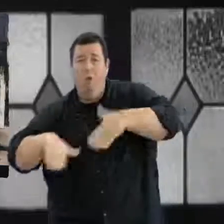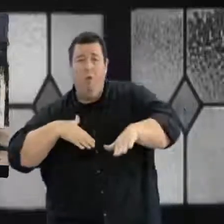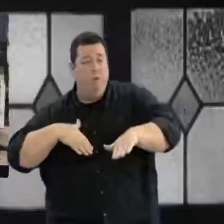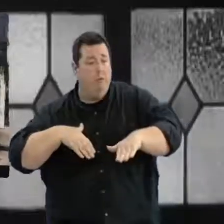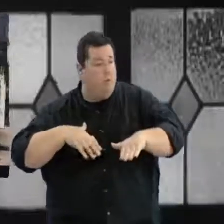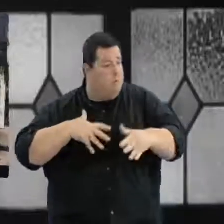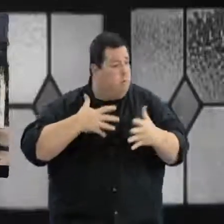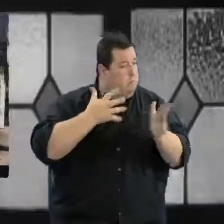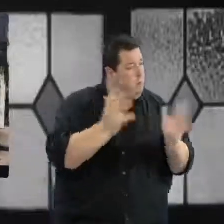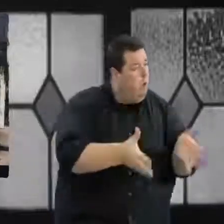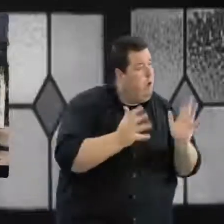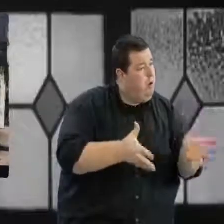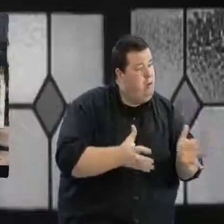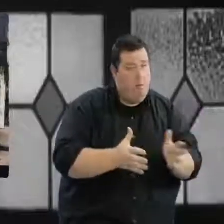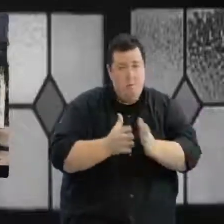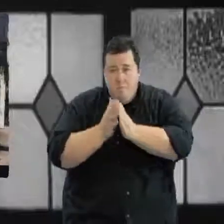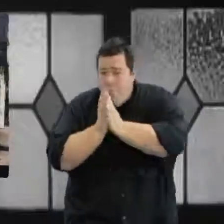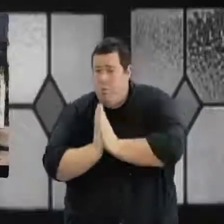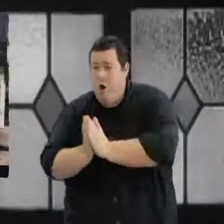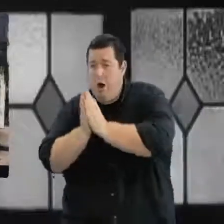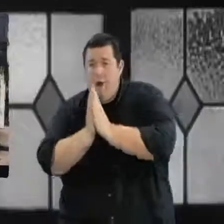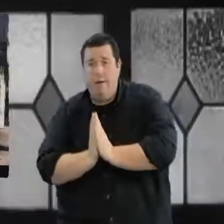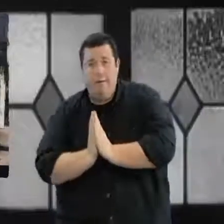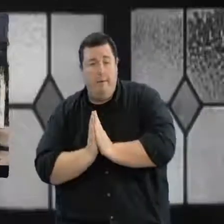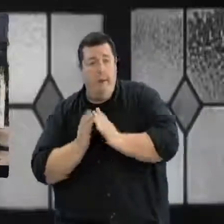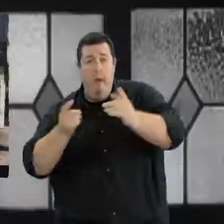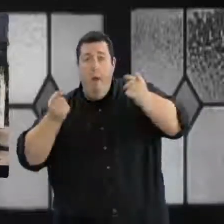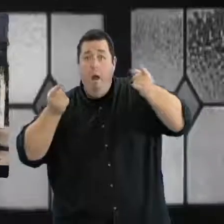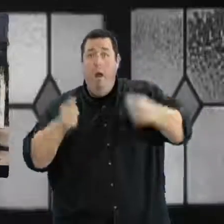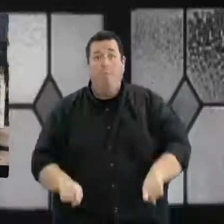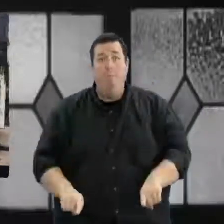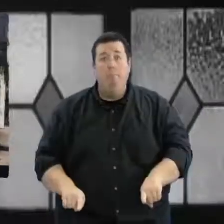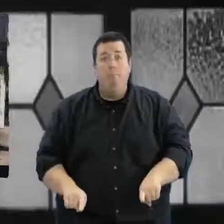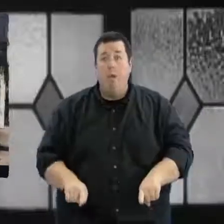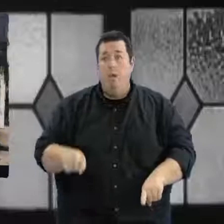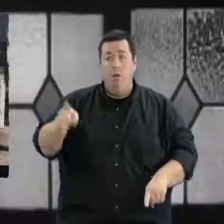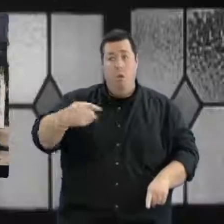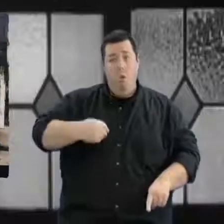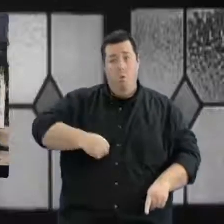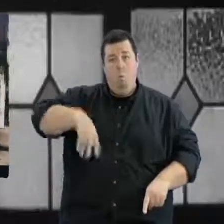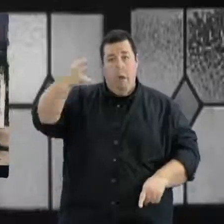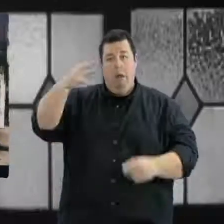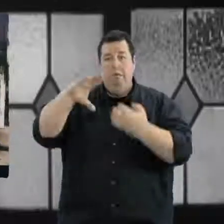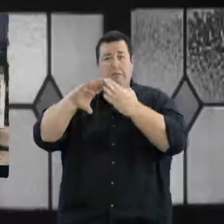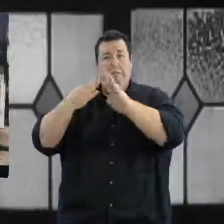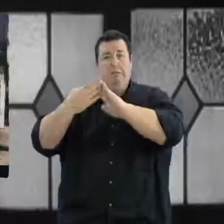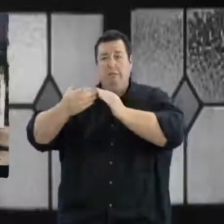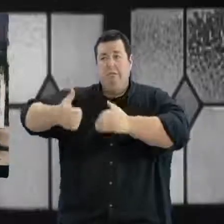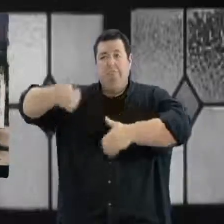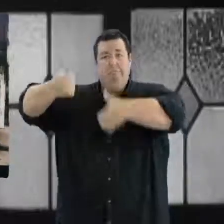Martin walked with them and talked with them and sang with them and prayed with them until the white leaders had to agree they could sit anywhere they